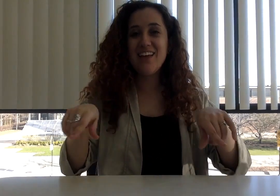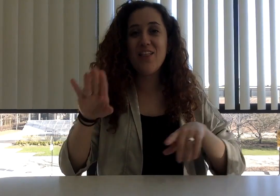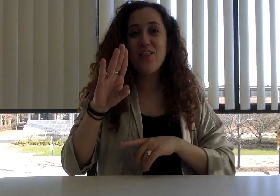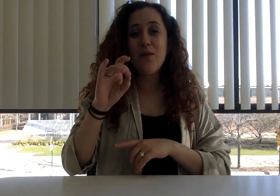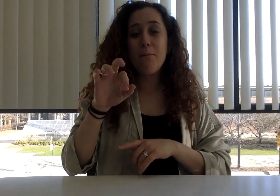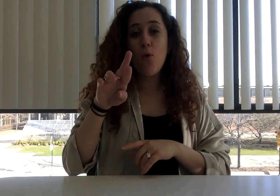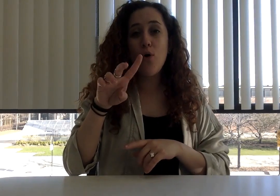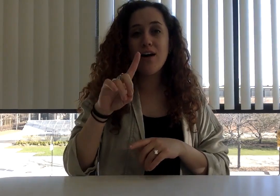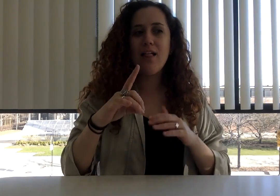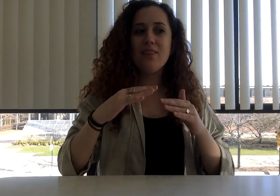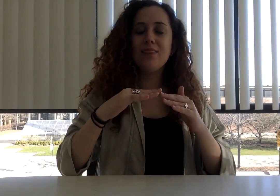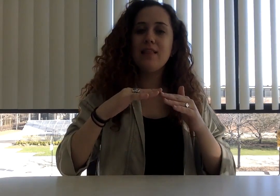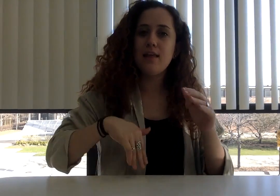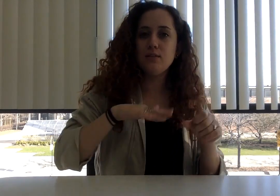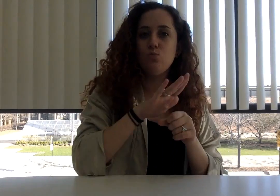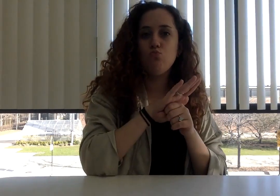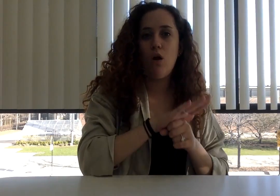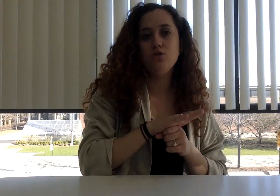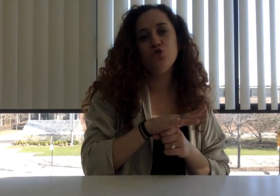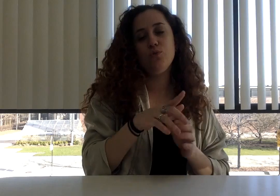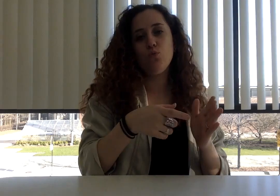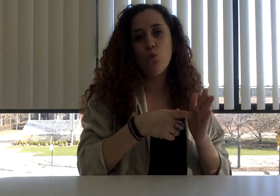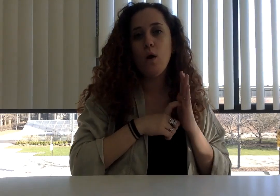So, FL equals K.